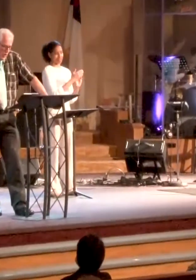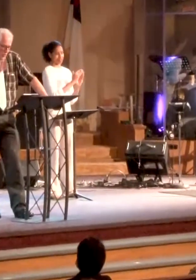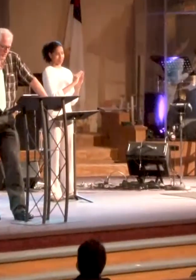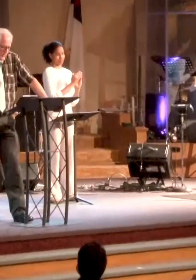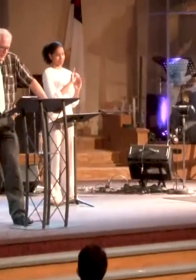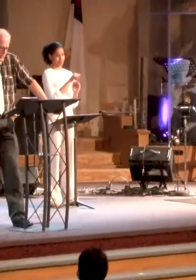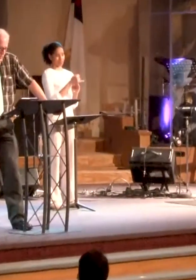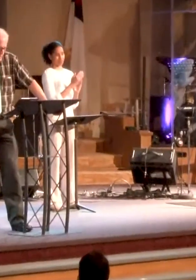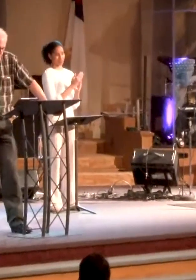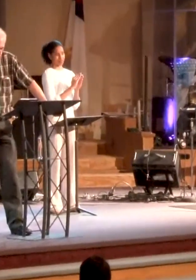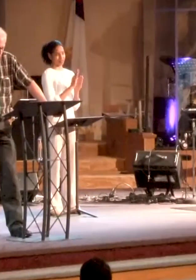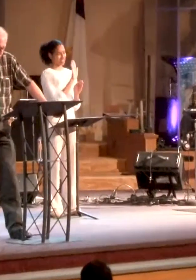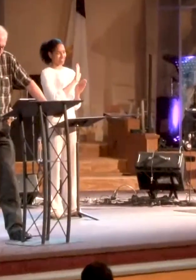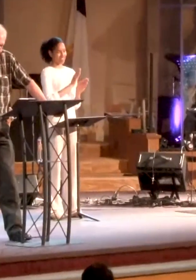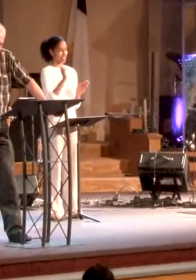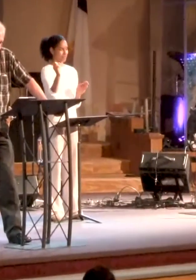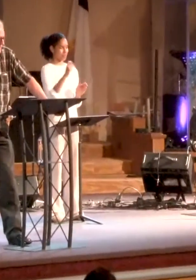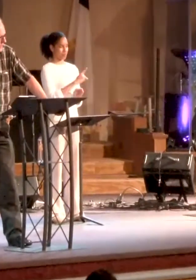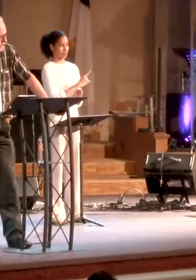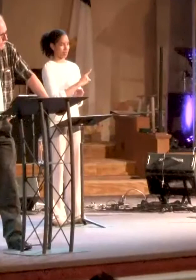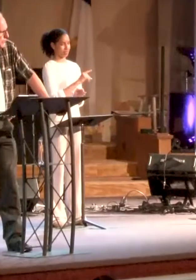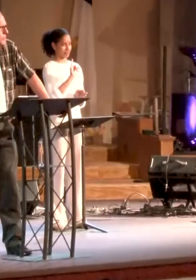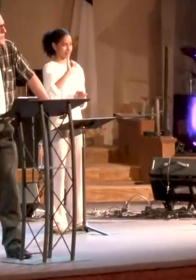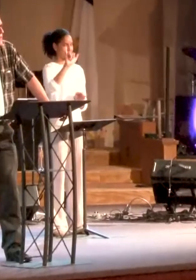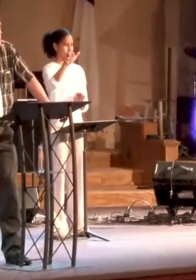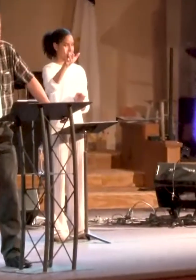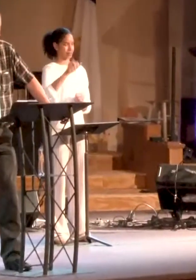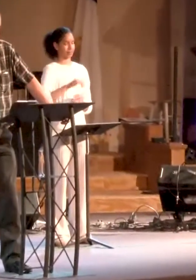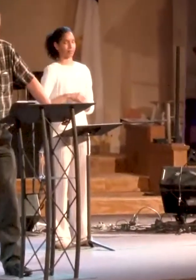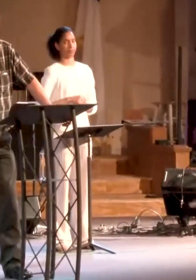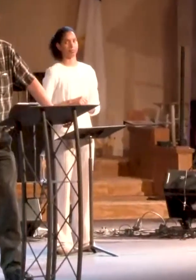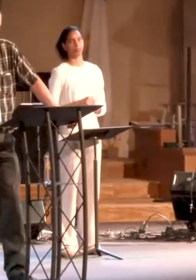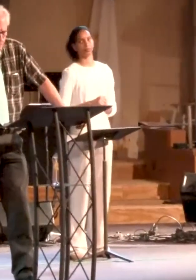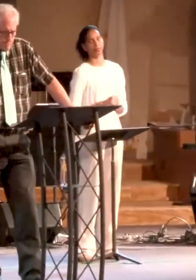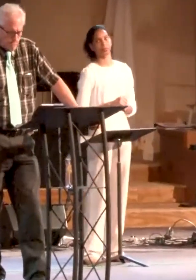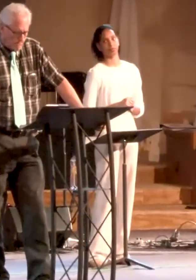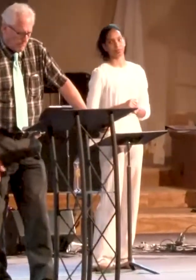With their homes destroyed by the Romans, the temple in ruins,